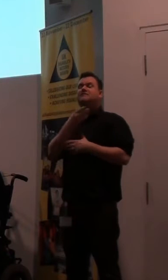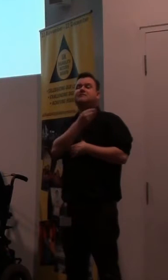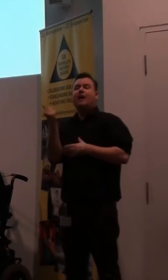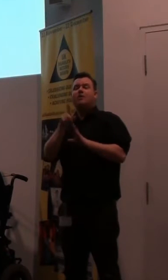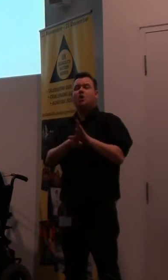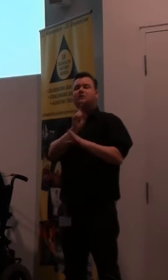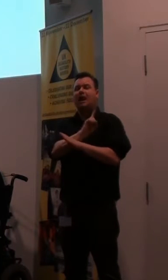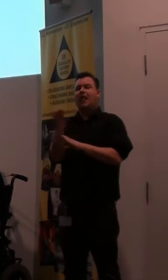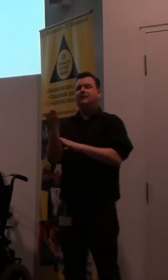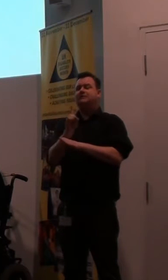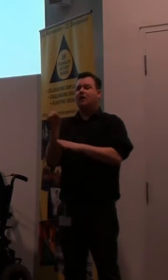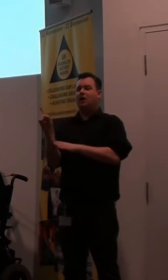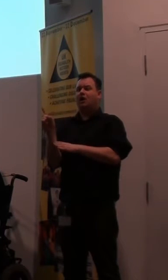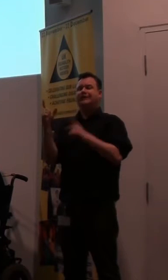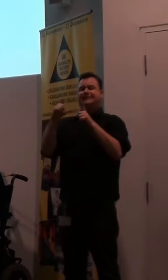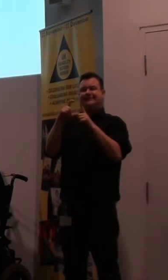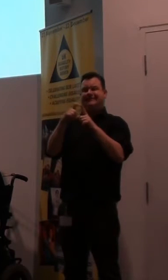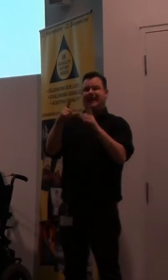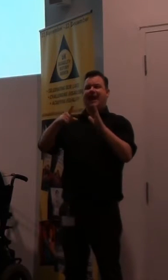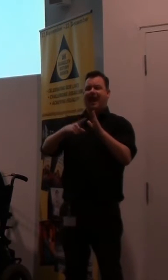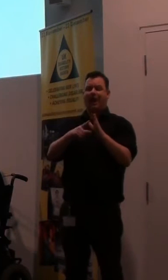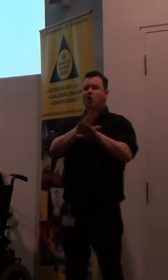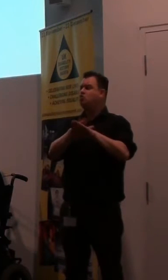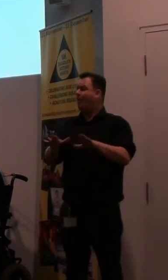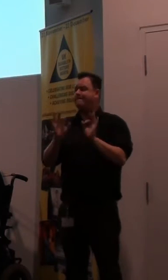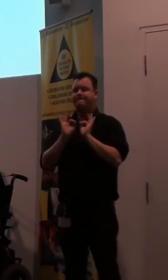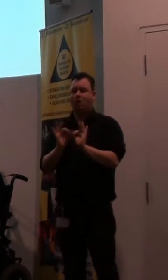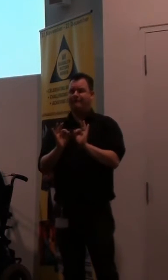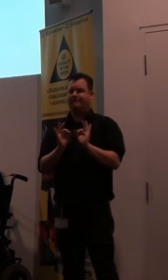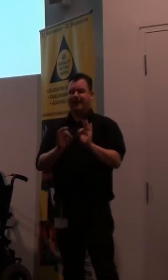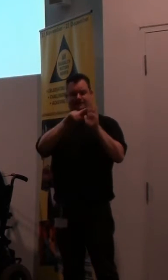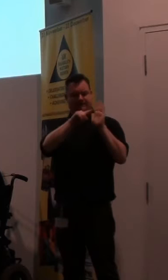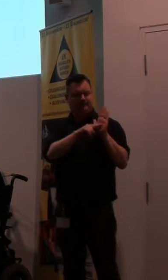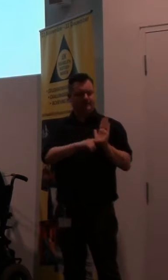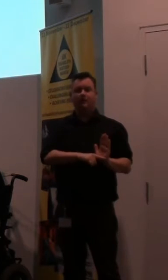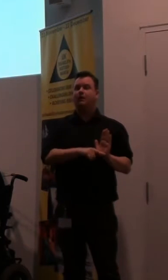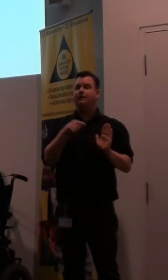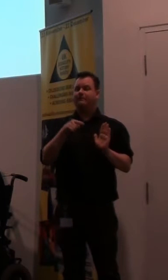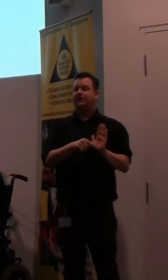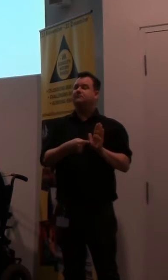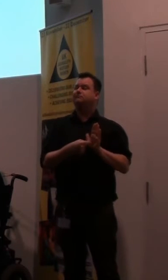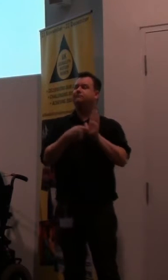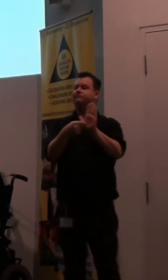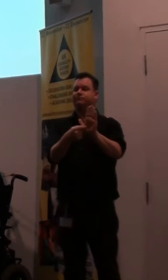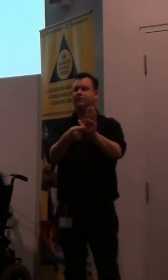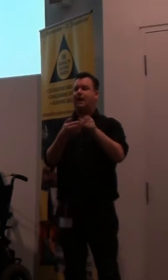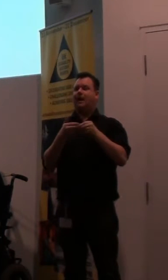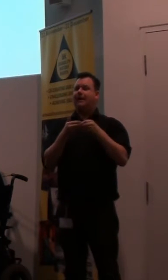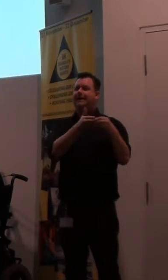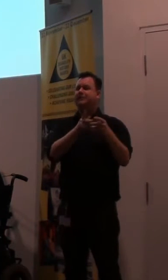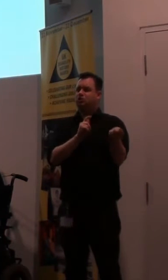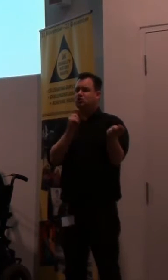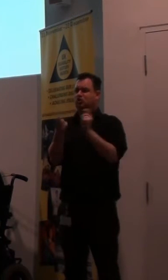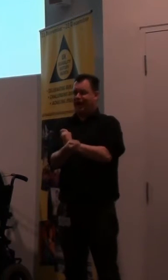the Disability Discrimination Act, not a perfect piece of legislation by any means, but a signifier of change. So it's in